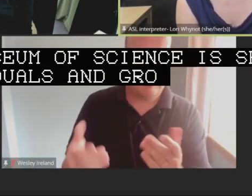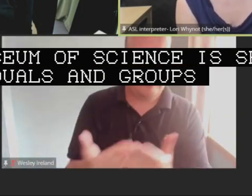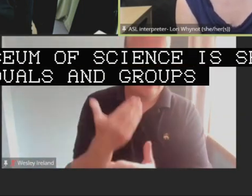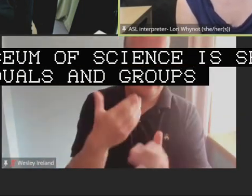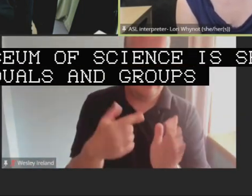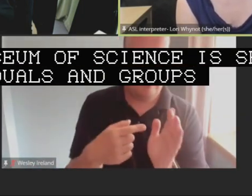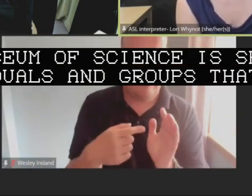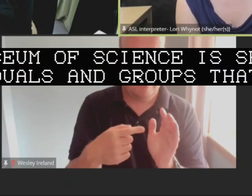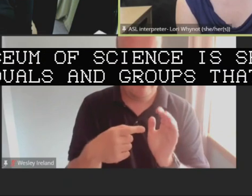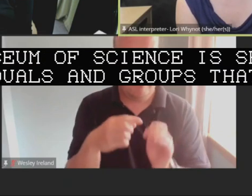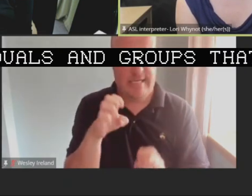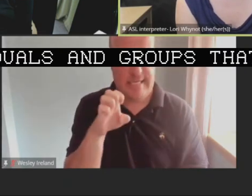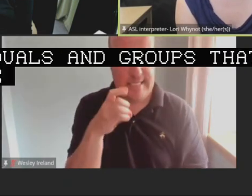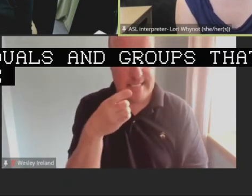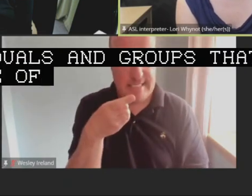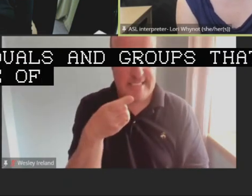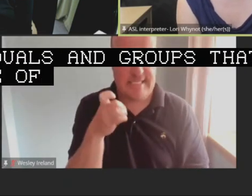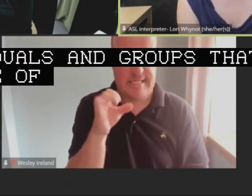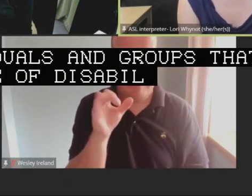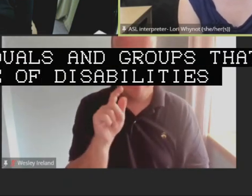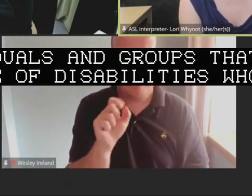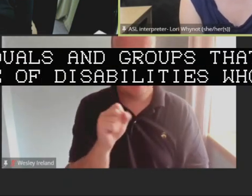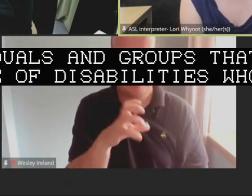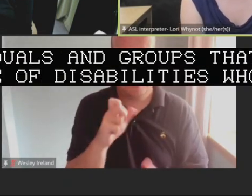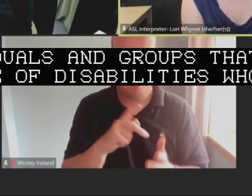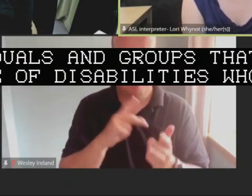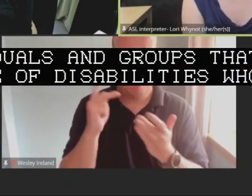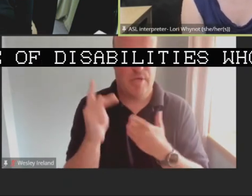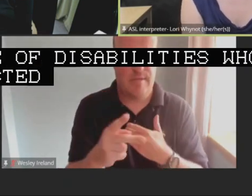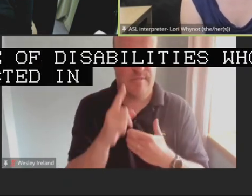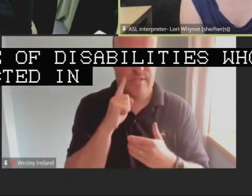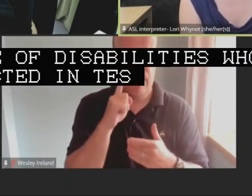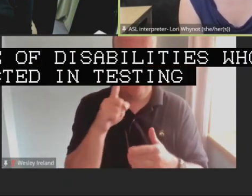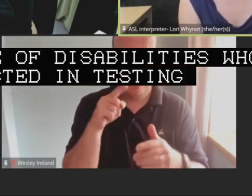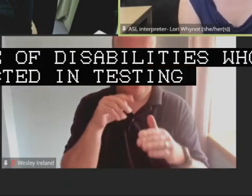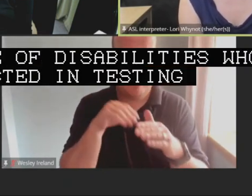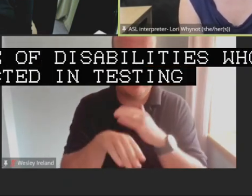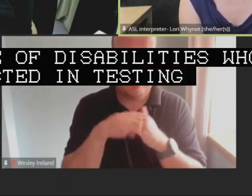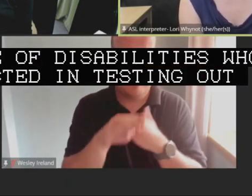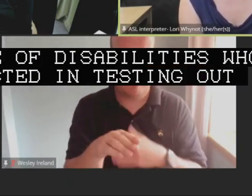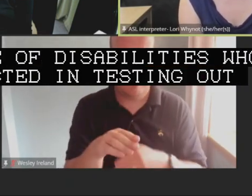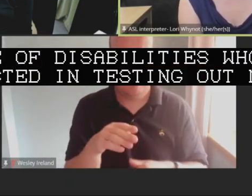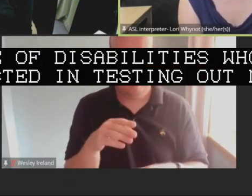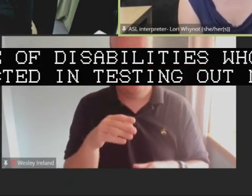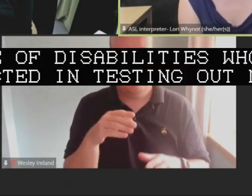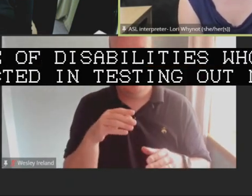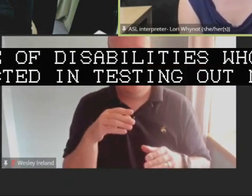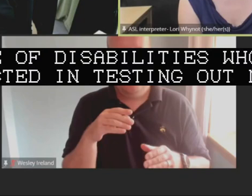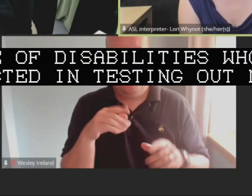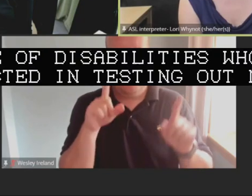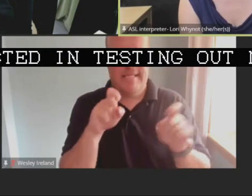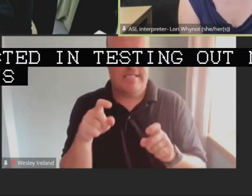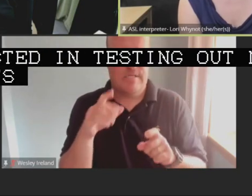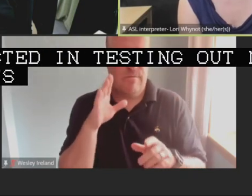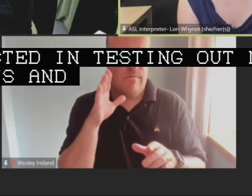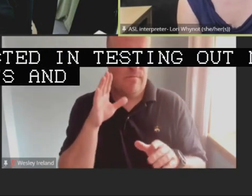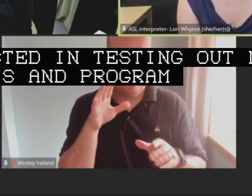disabilities who are interested in testing out some new exhibits and programs for